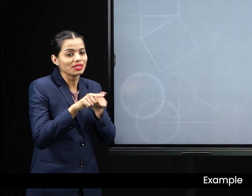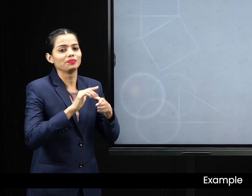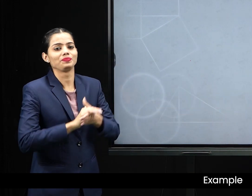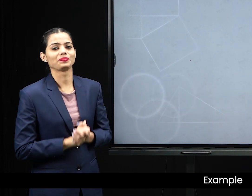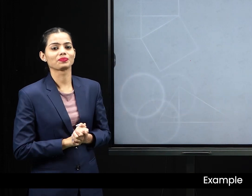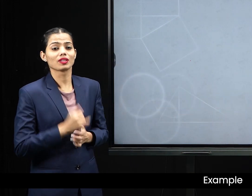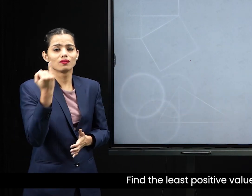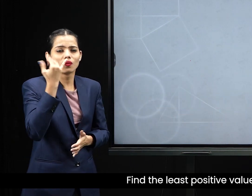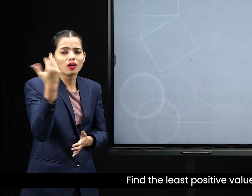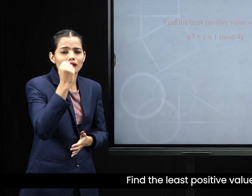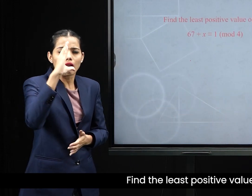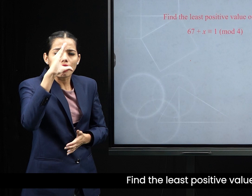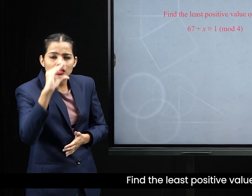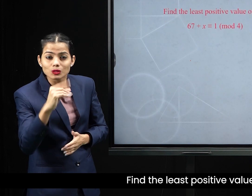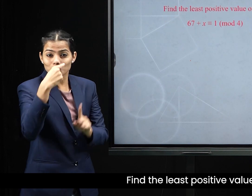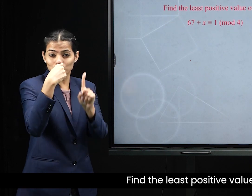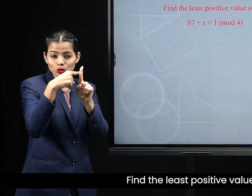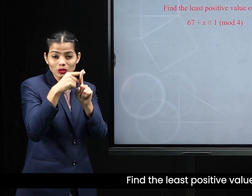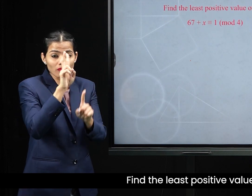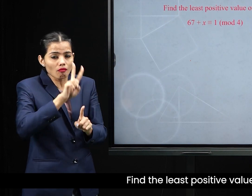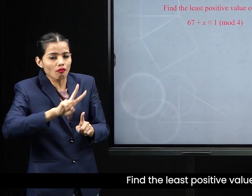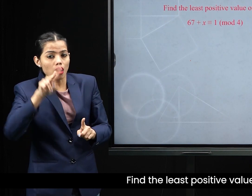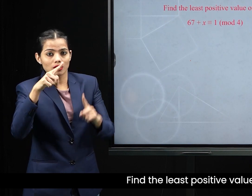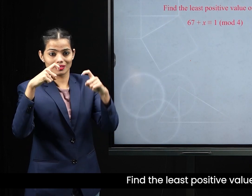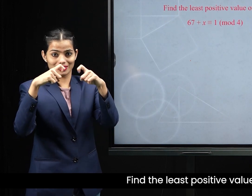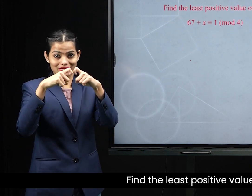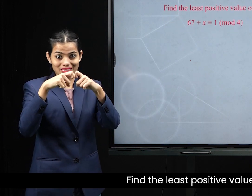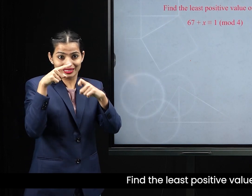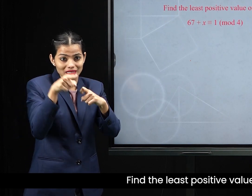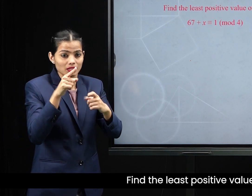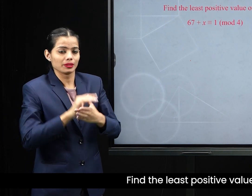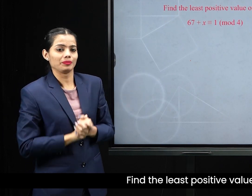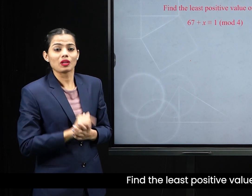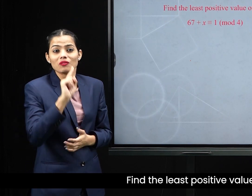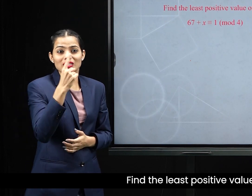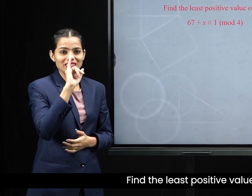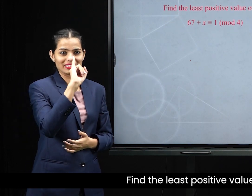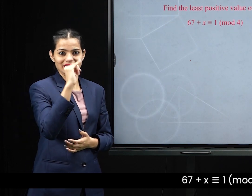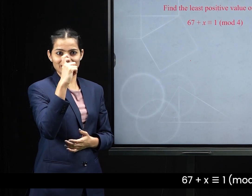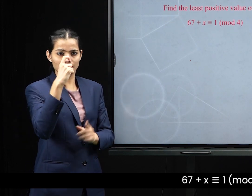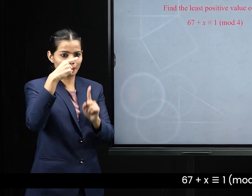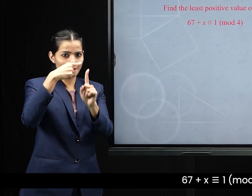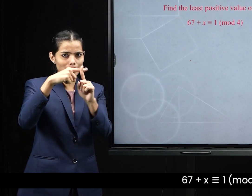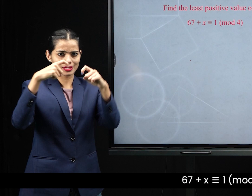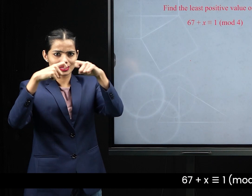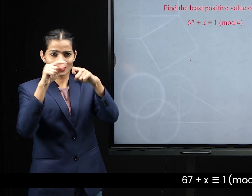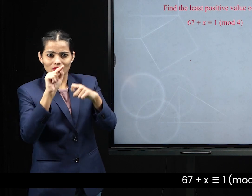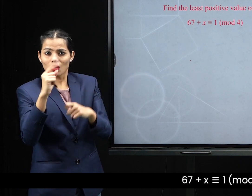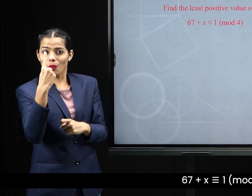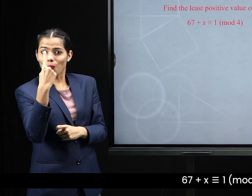Example, find the least positive value of x such that 67 plus x is equal